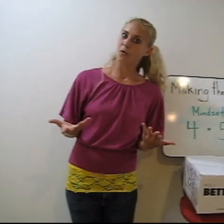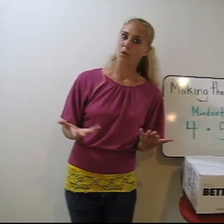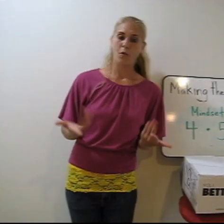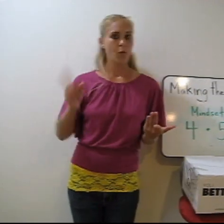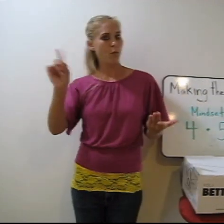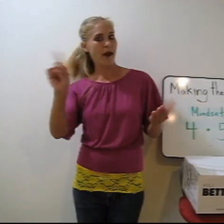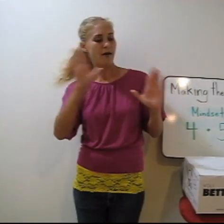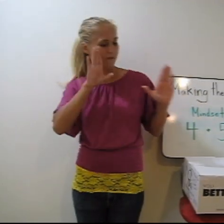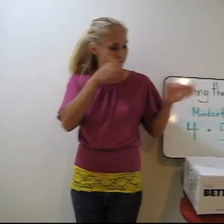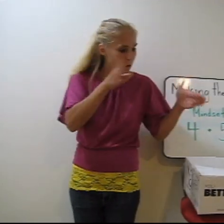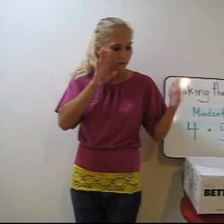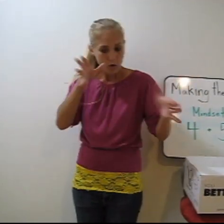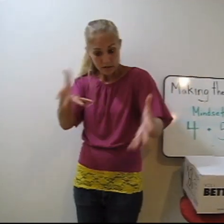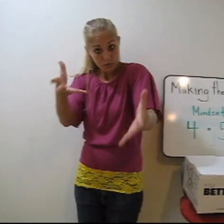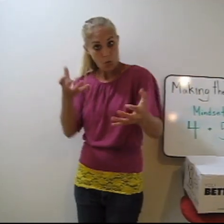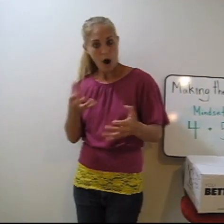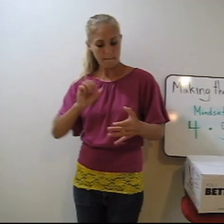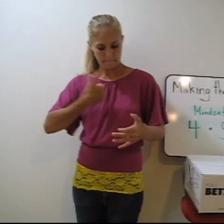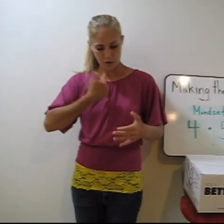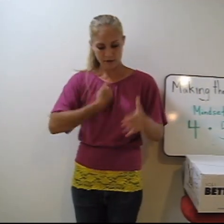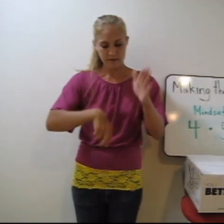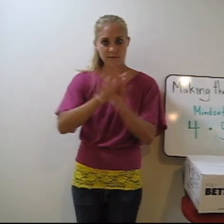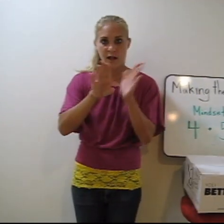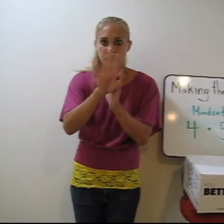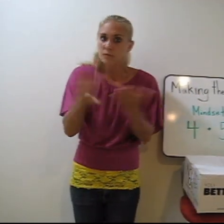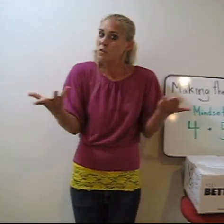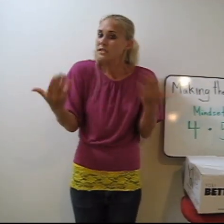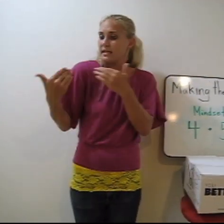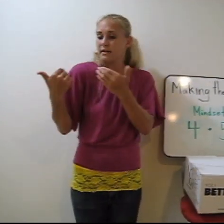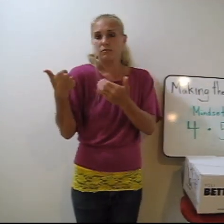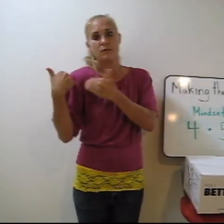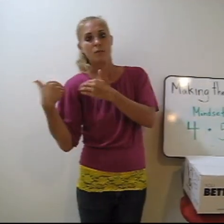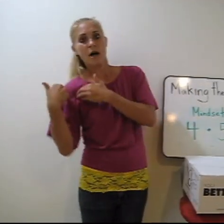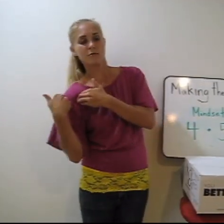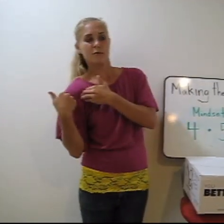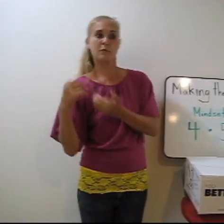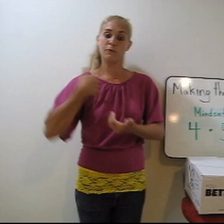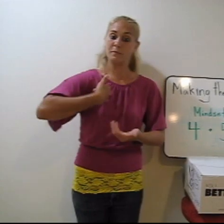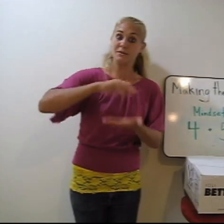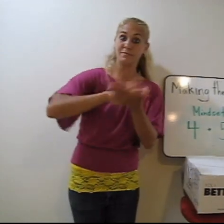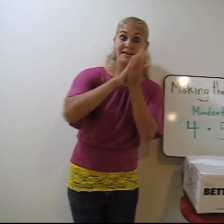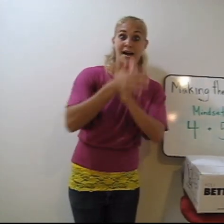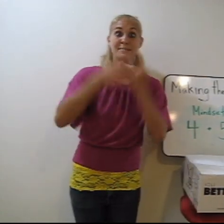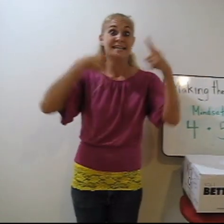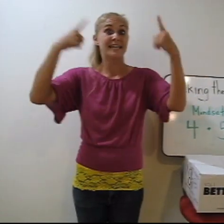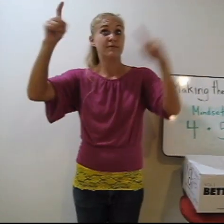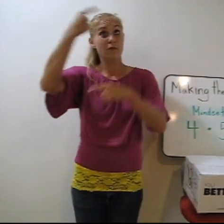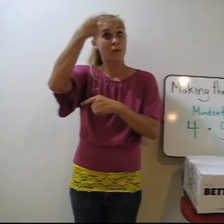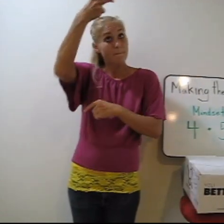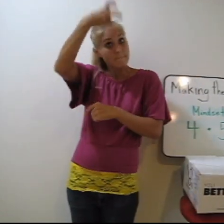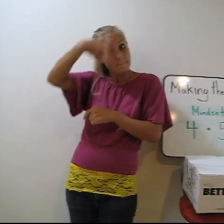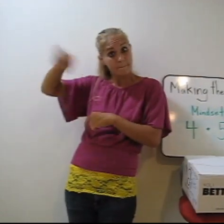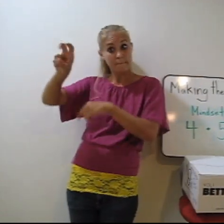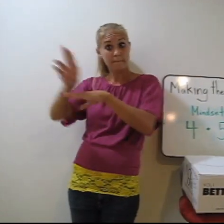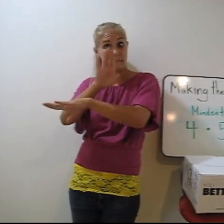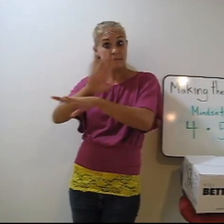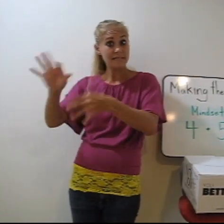personal development and what will be responsible for your successfully making the shift into entrepreneurialism, the key is